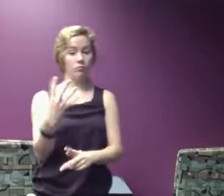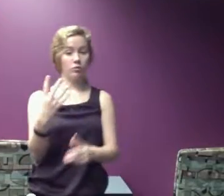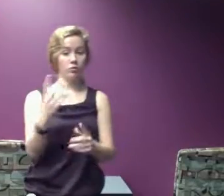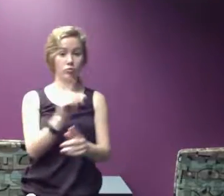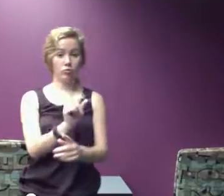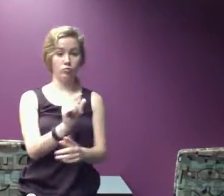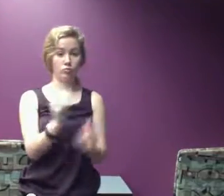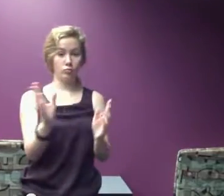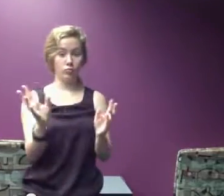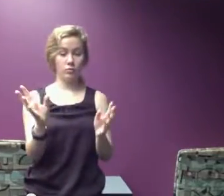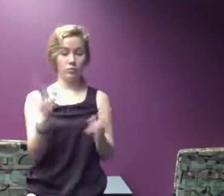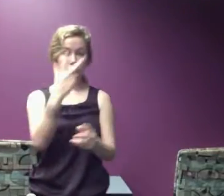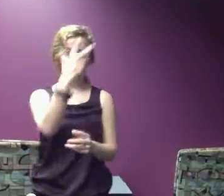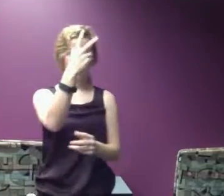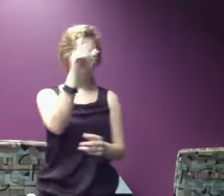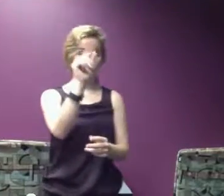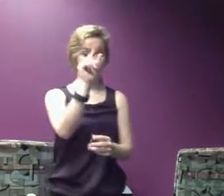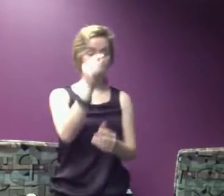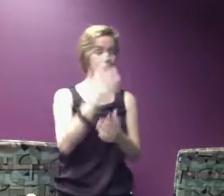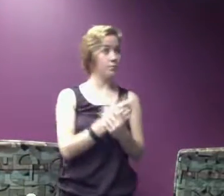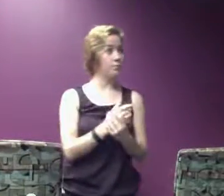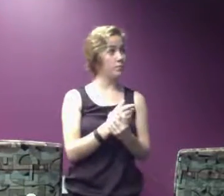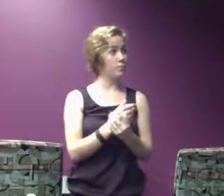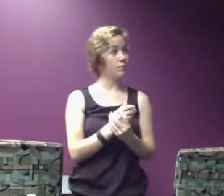5 times 4,